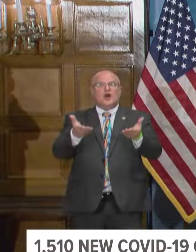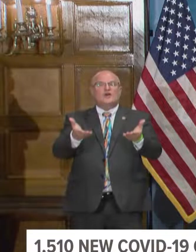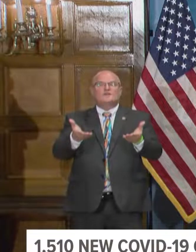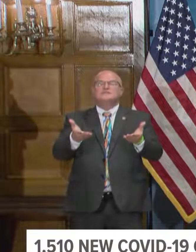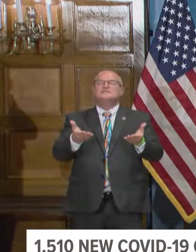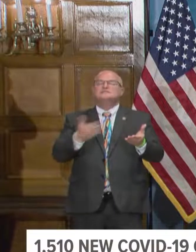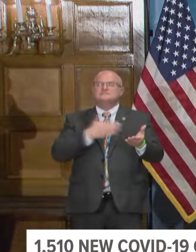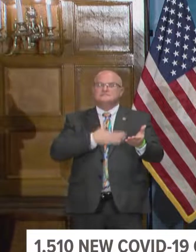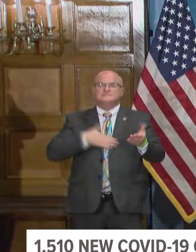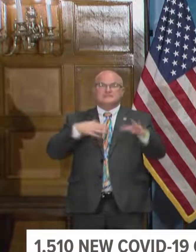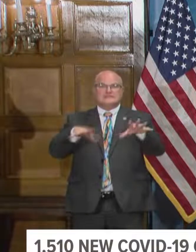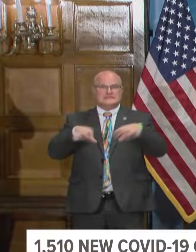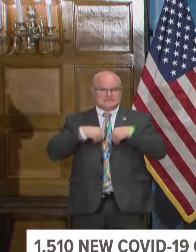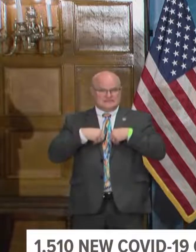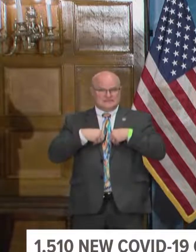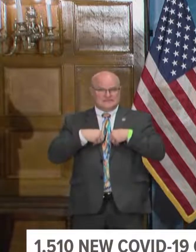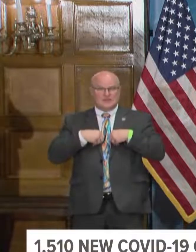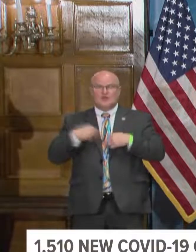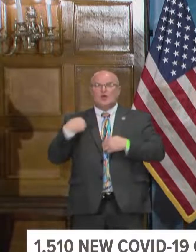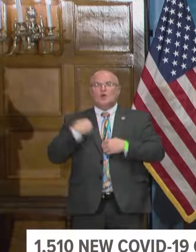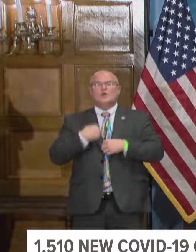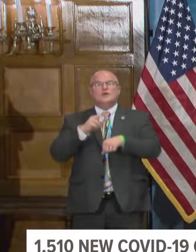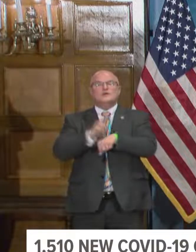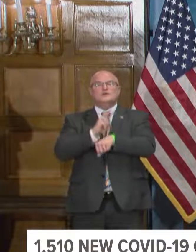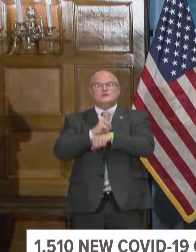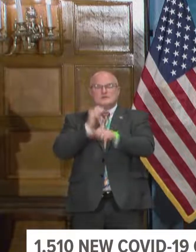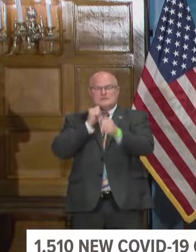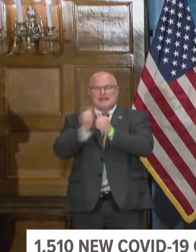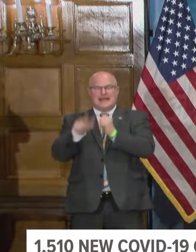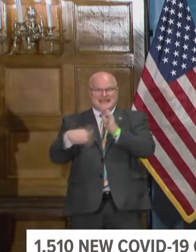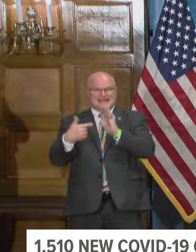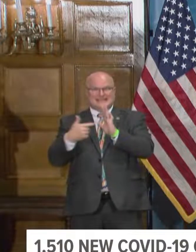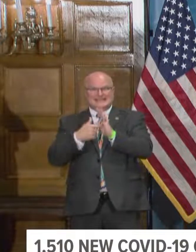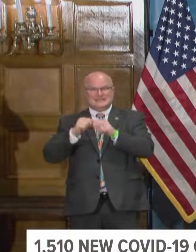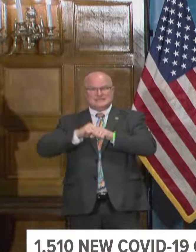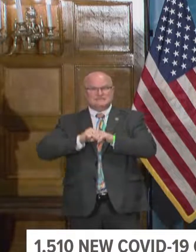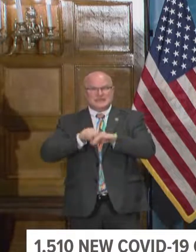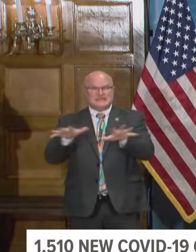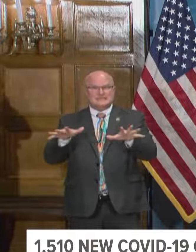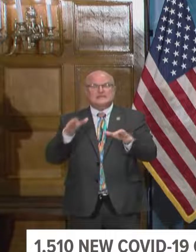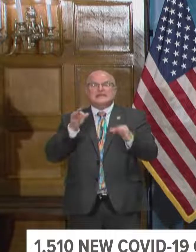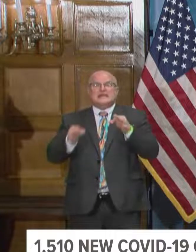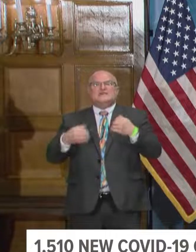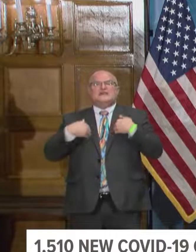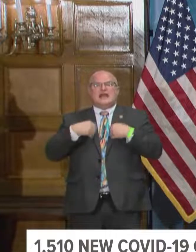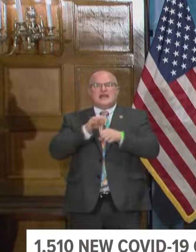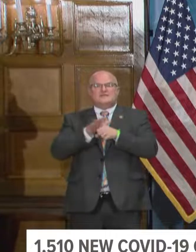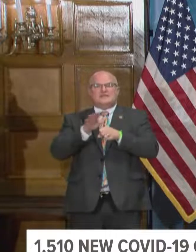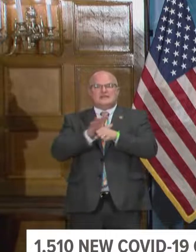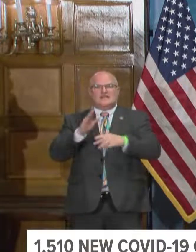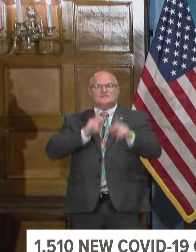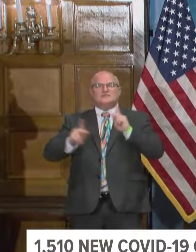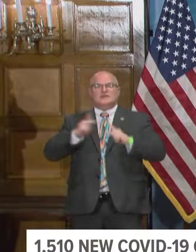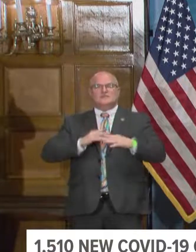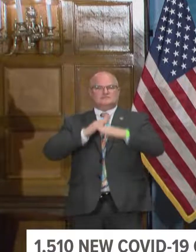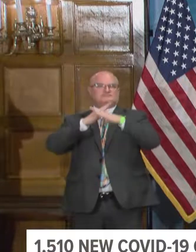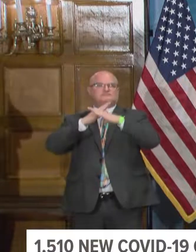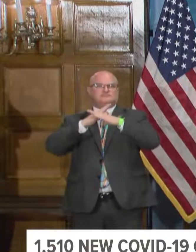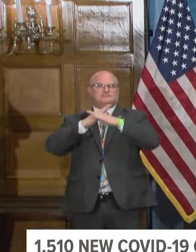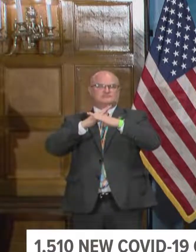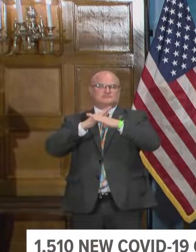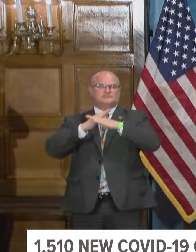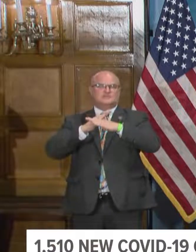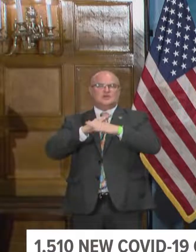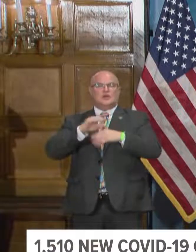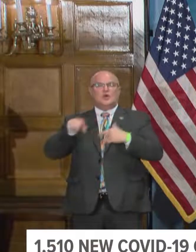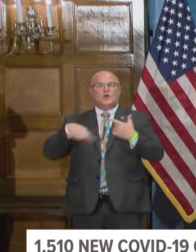them. We are only going to be able to get past this pandemic if we have enough immunity. And when you're offered